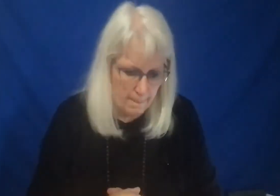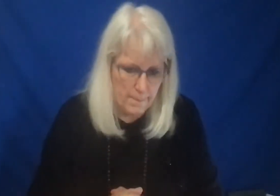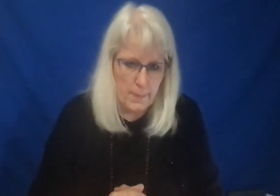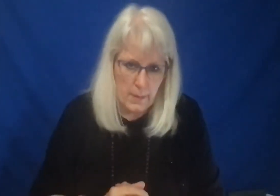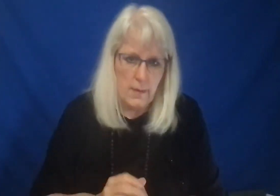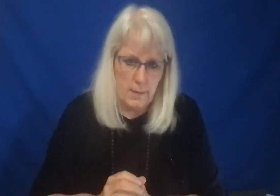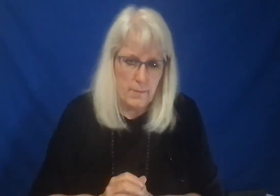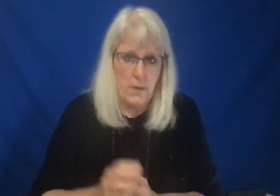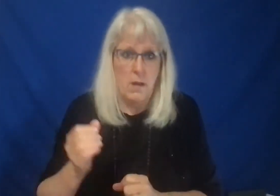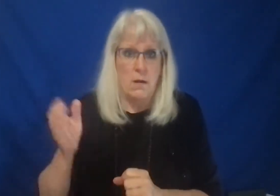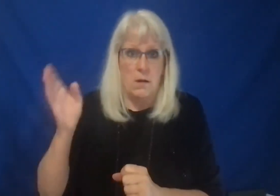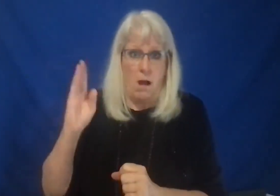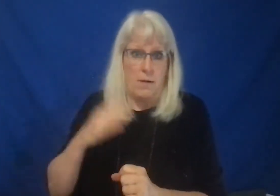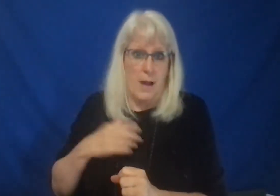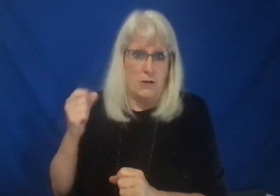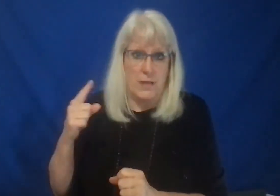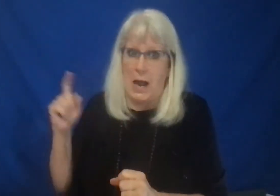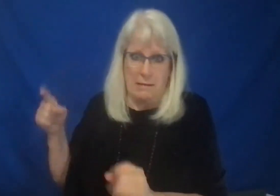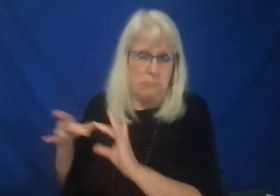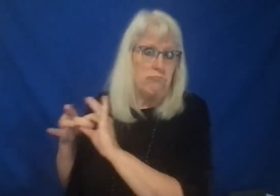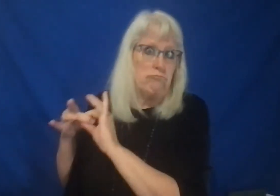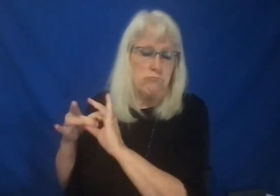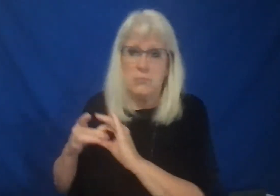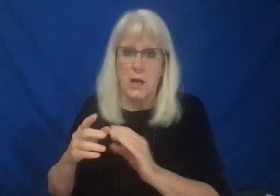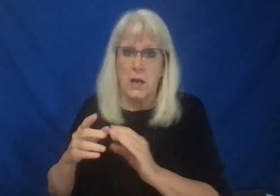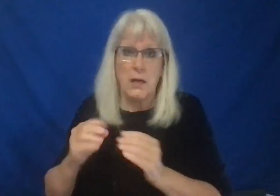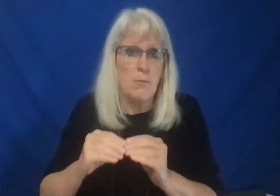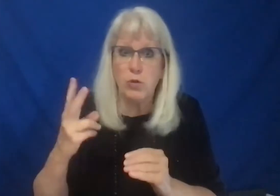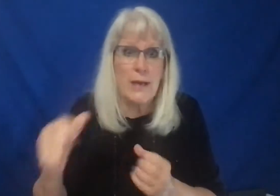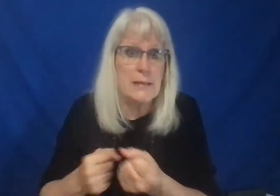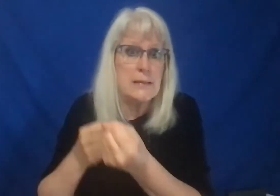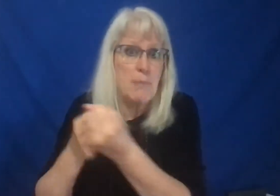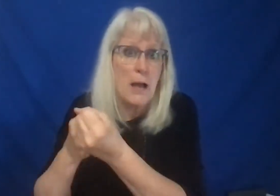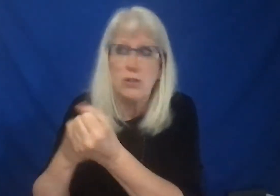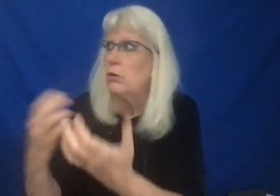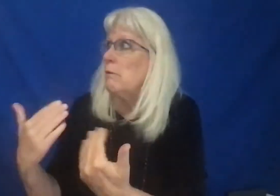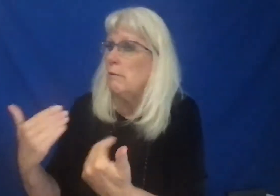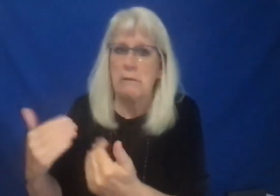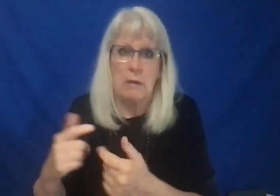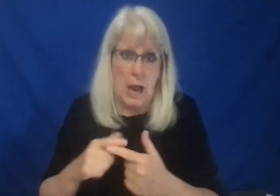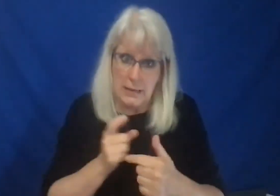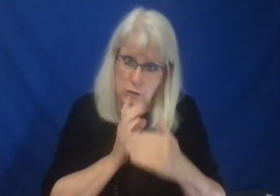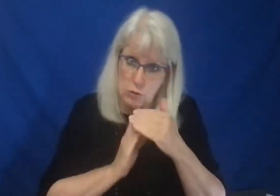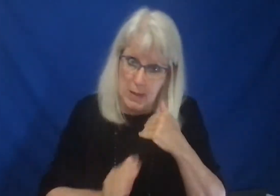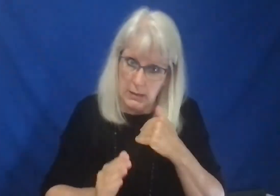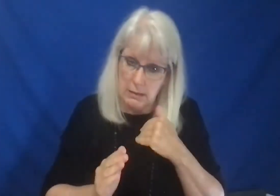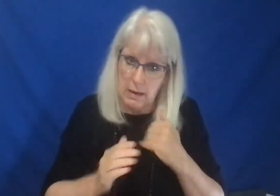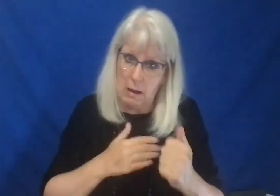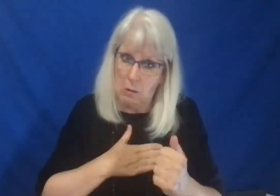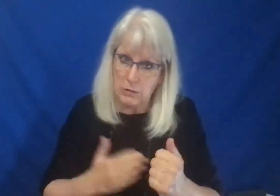of my understanding. Number 2, I need a sponsor. I need the humility and the willingness to know how to ask for help.